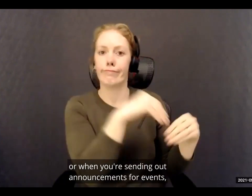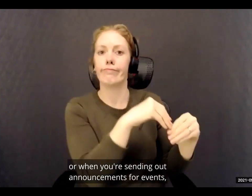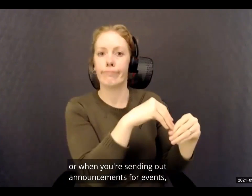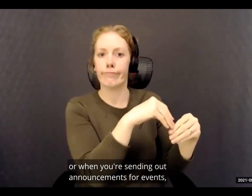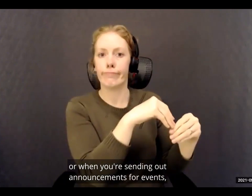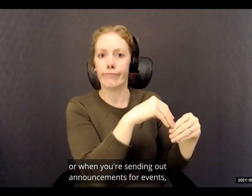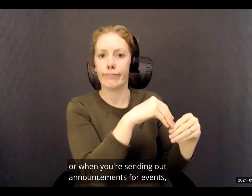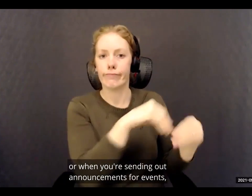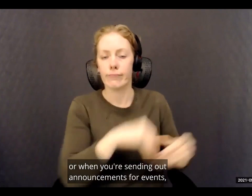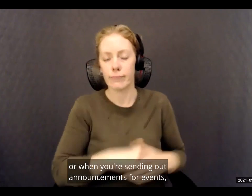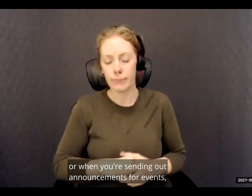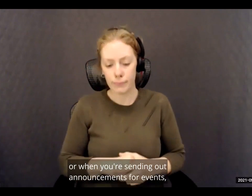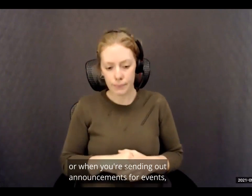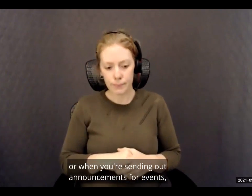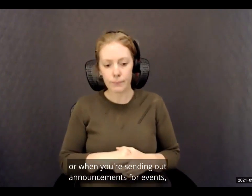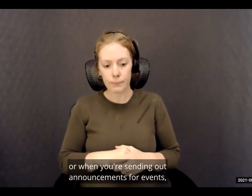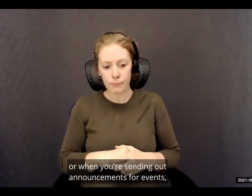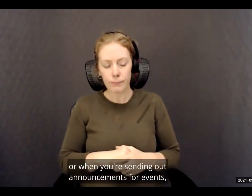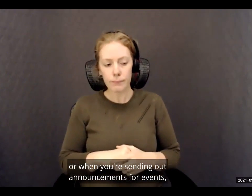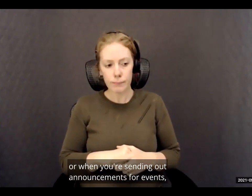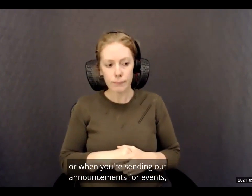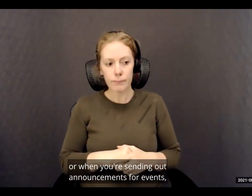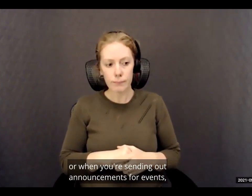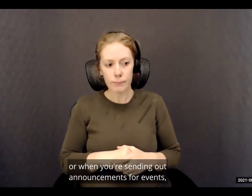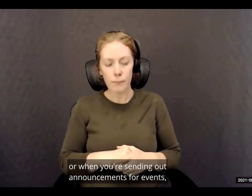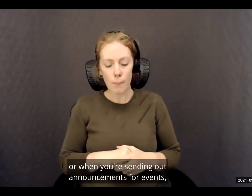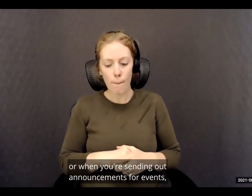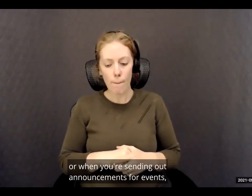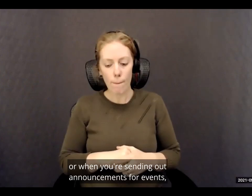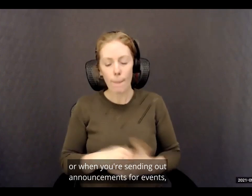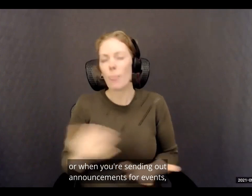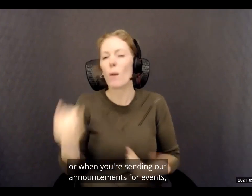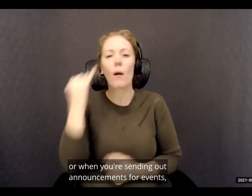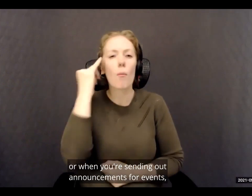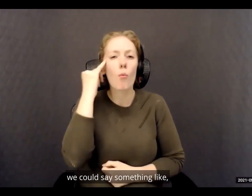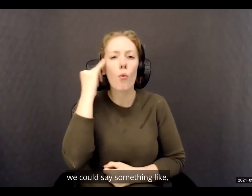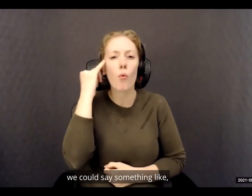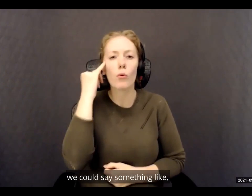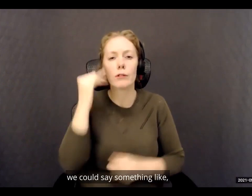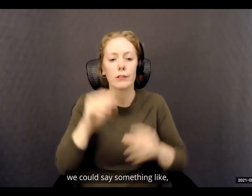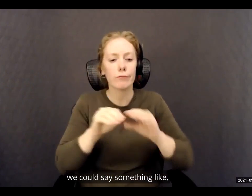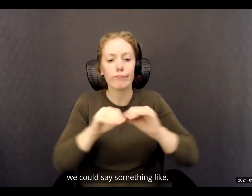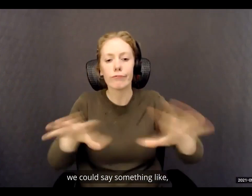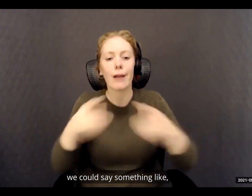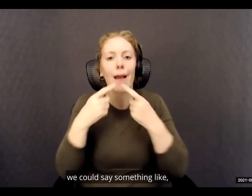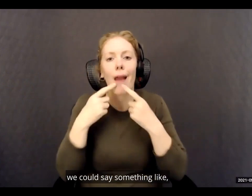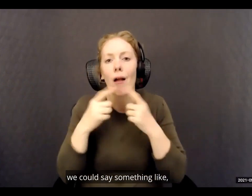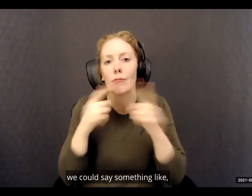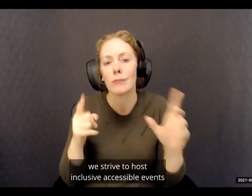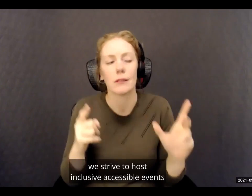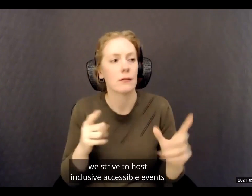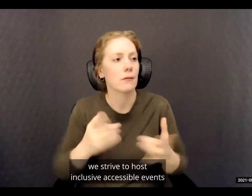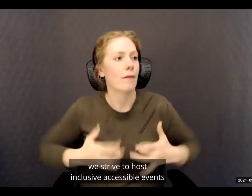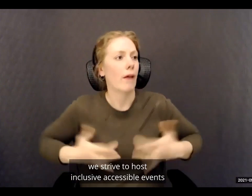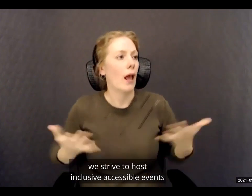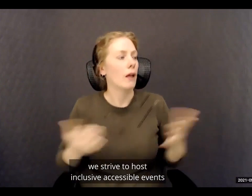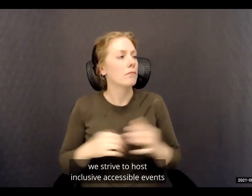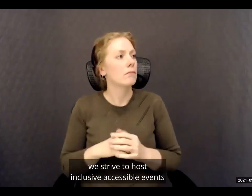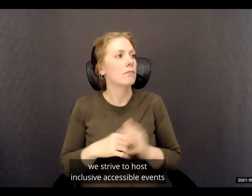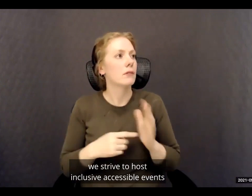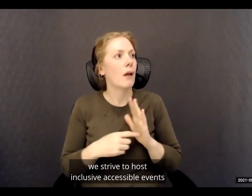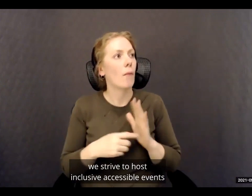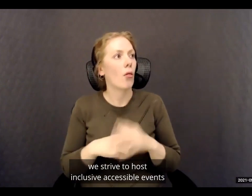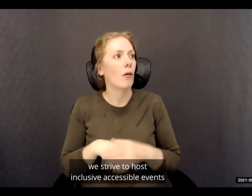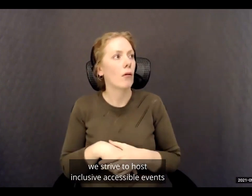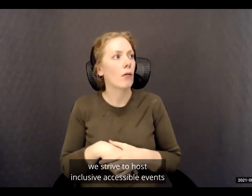or when you're sending out announcements for events, we could say something like, we strive to